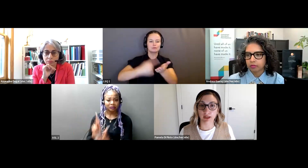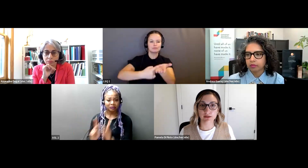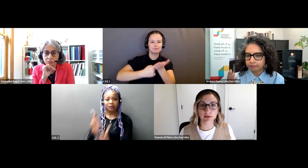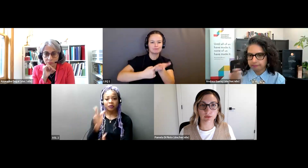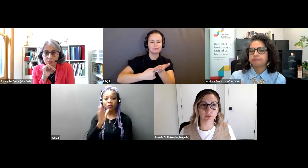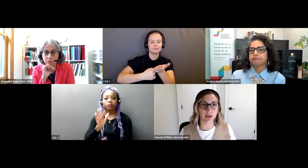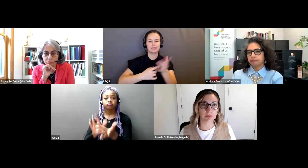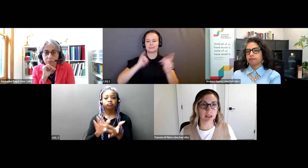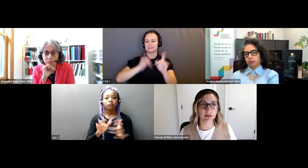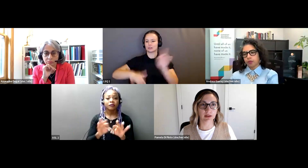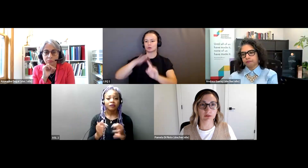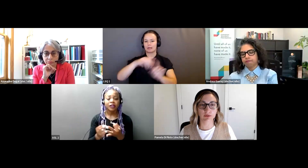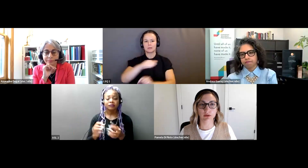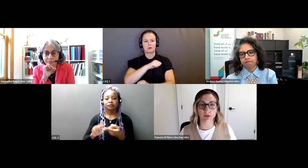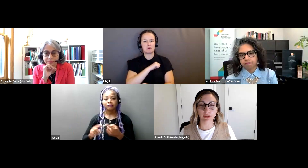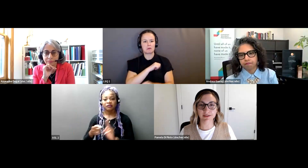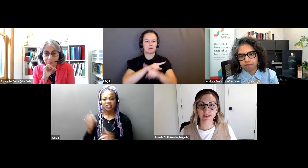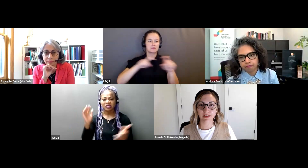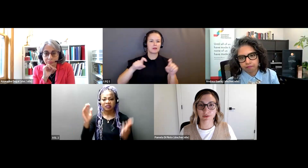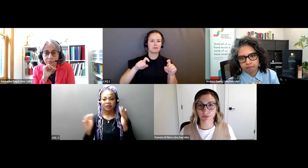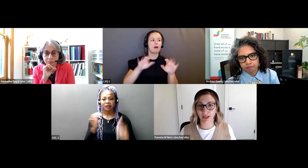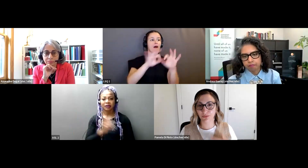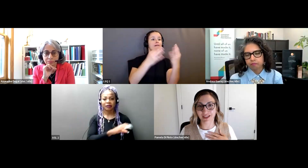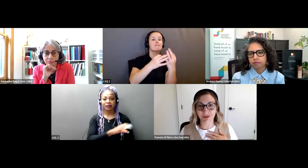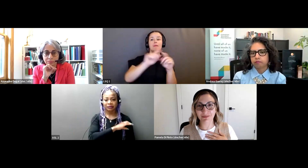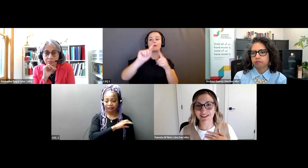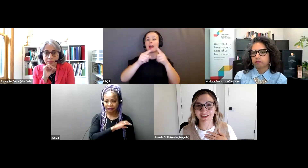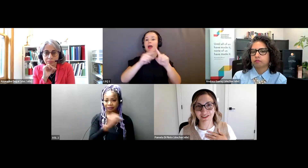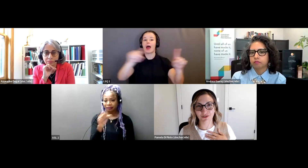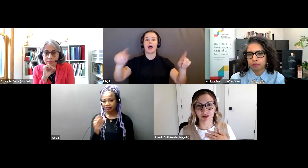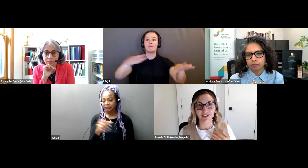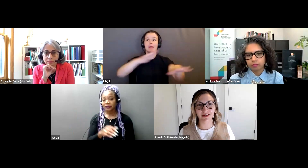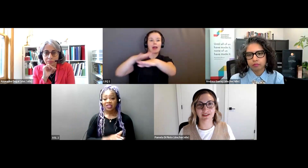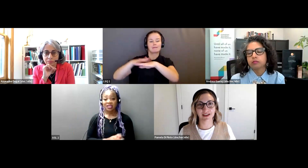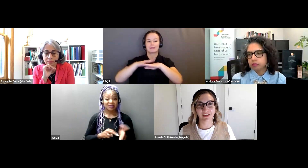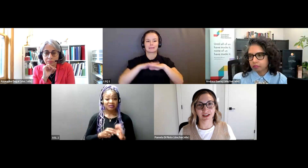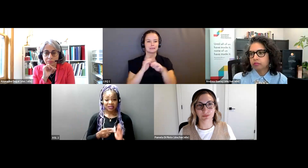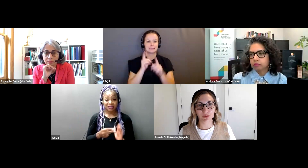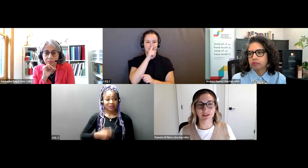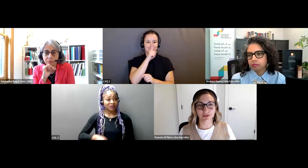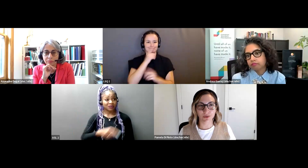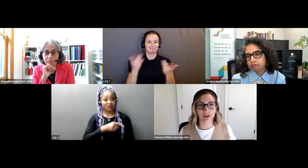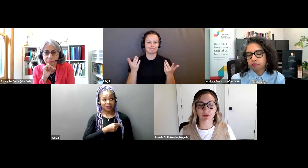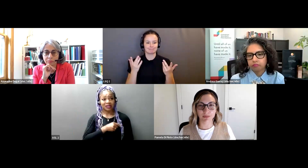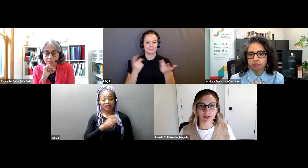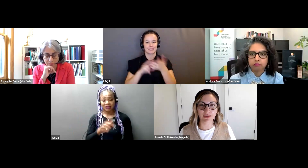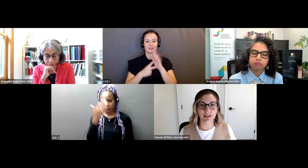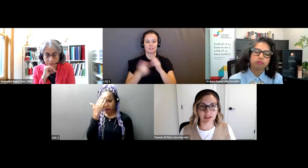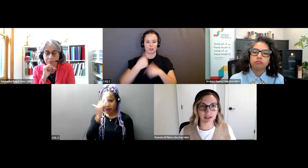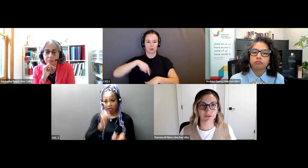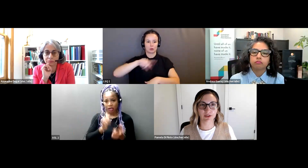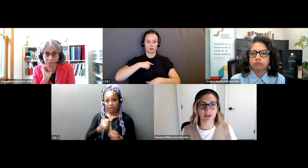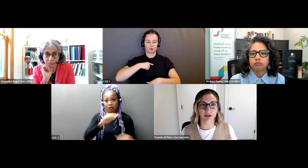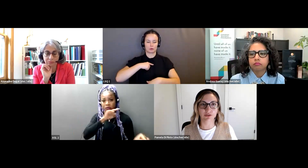their friends or their family than they are to authorities. So that really makes us the front lines. And we need to know how to respond